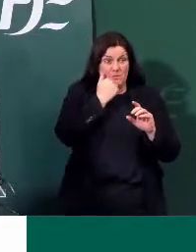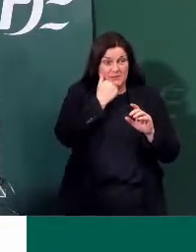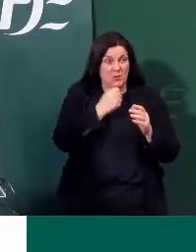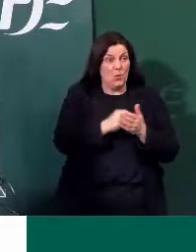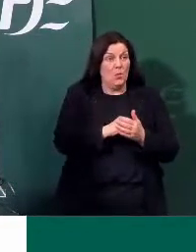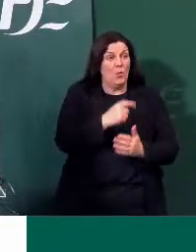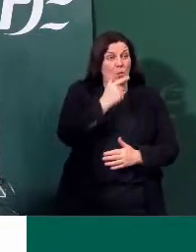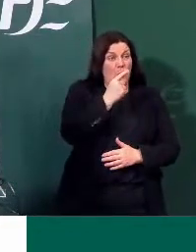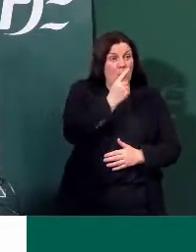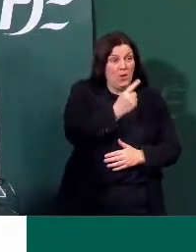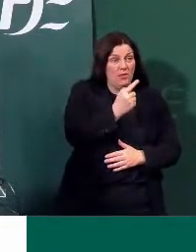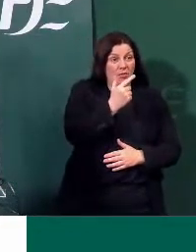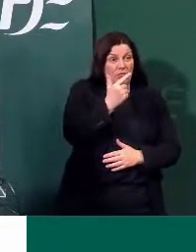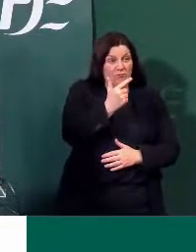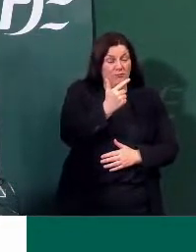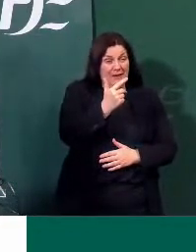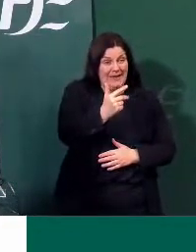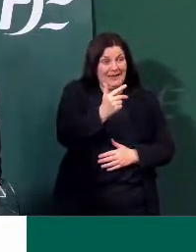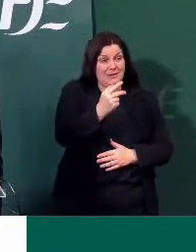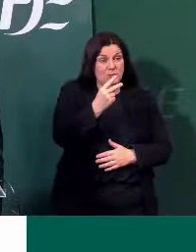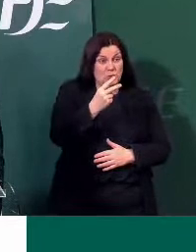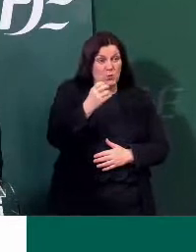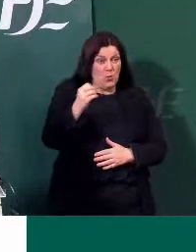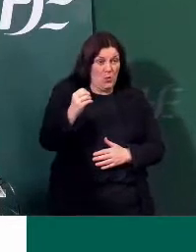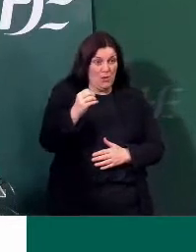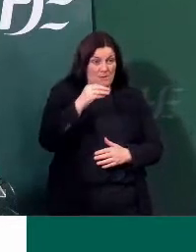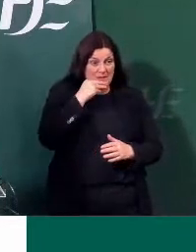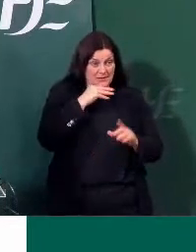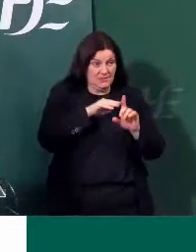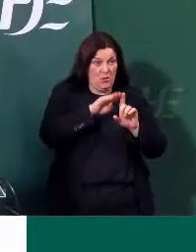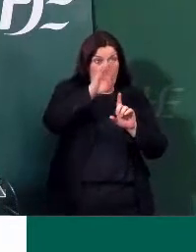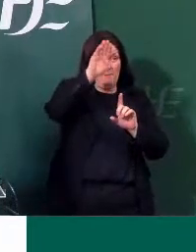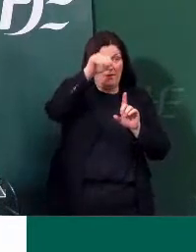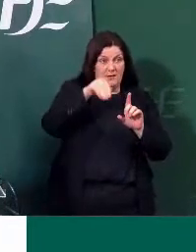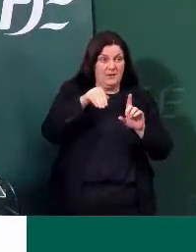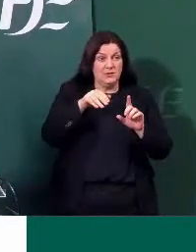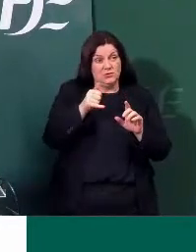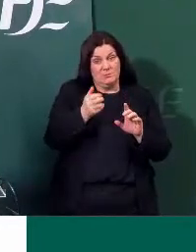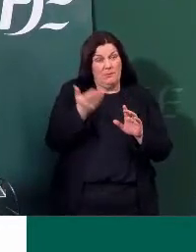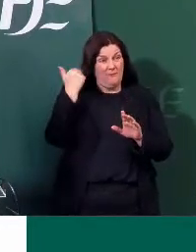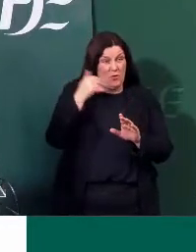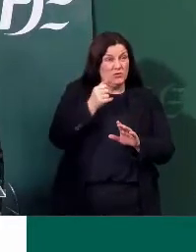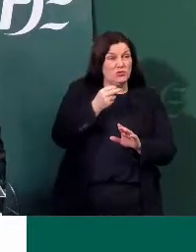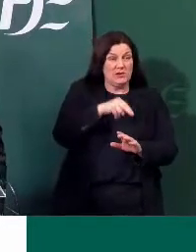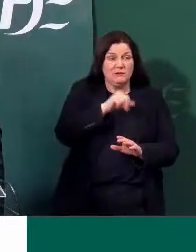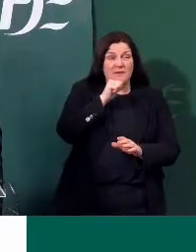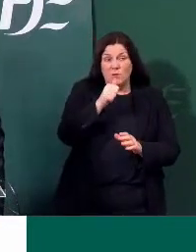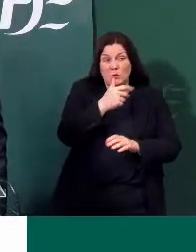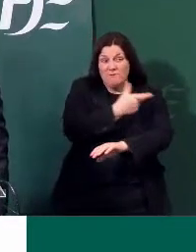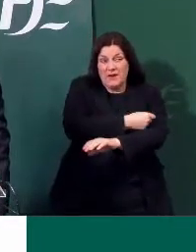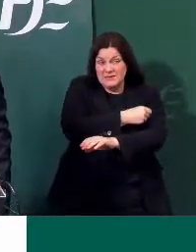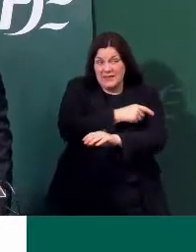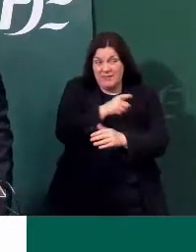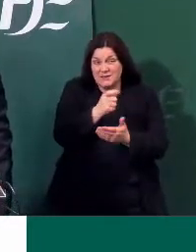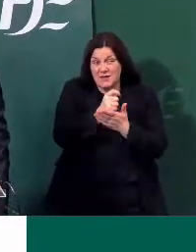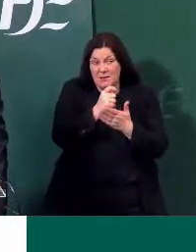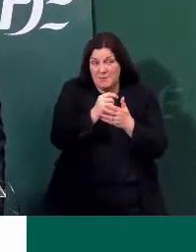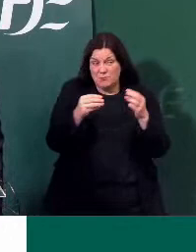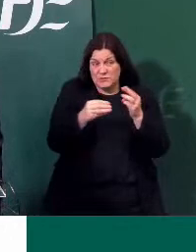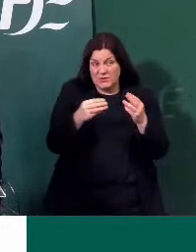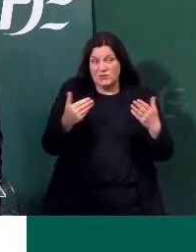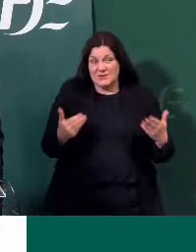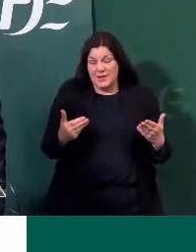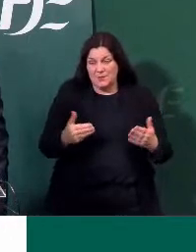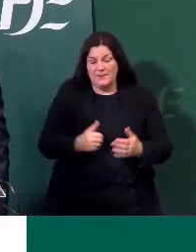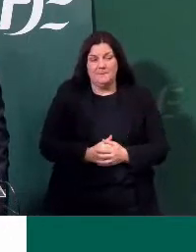1320, and we saw that peaked at its highest back in January, when of course we didn't have vaccine coverage and protection as we do